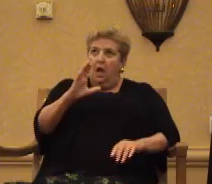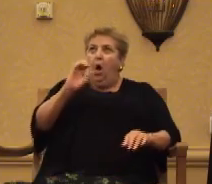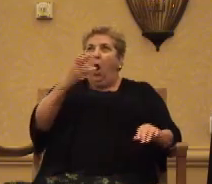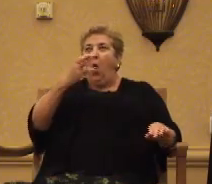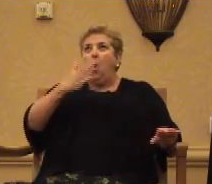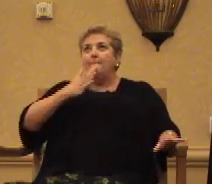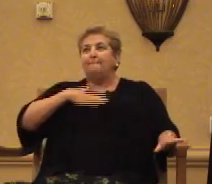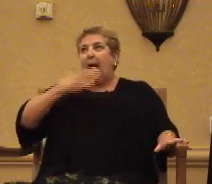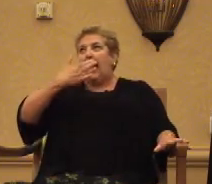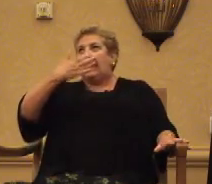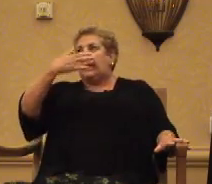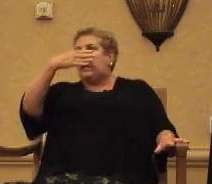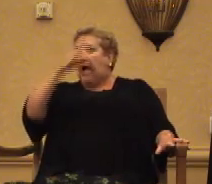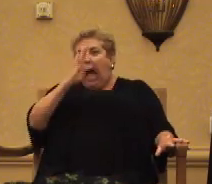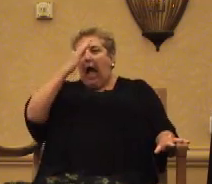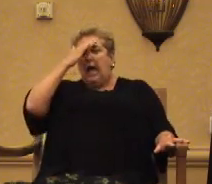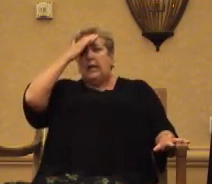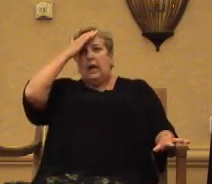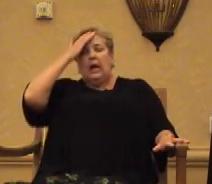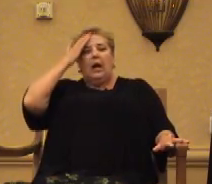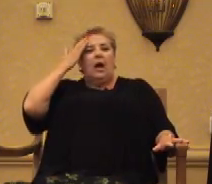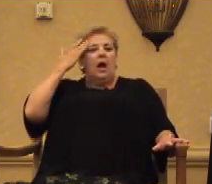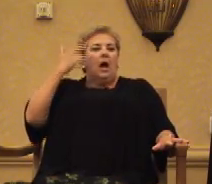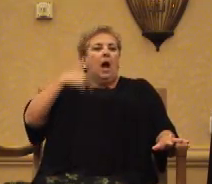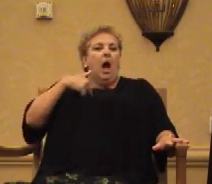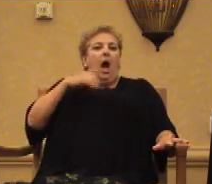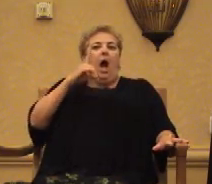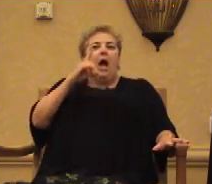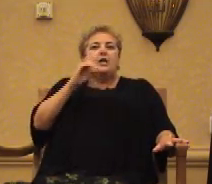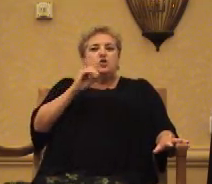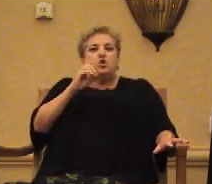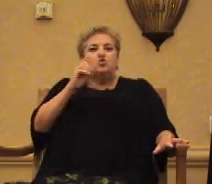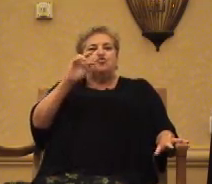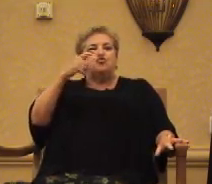God. I do drugs alcoholically.